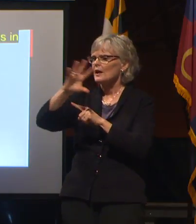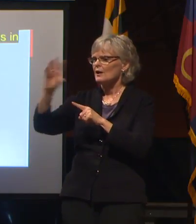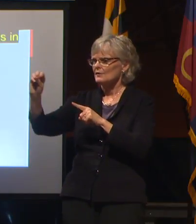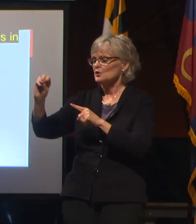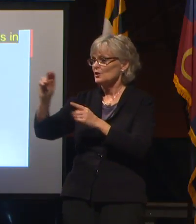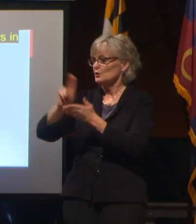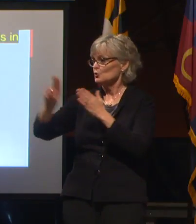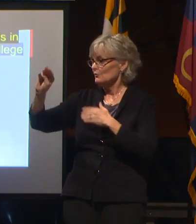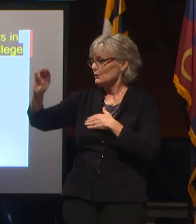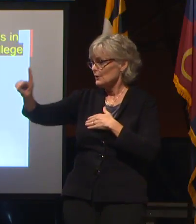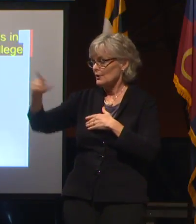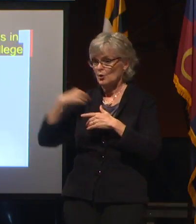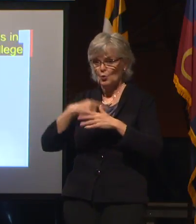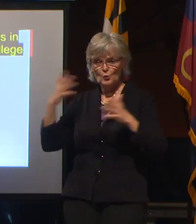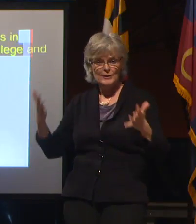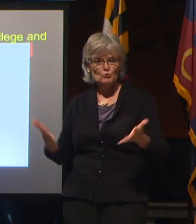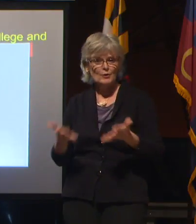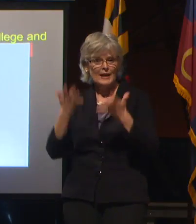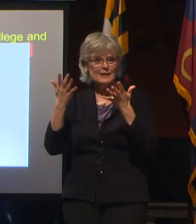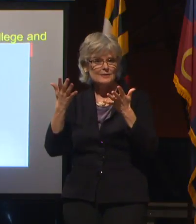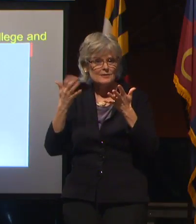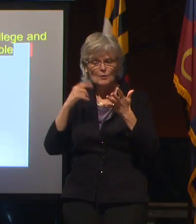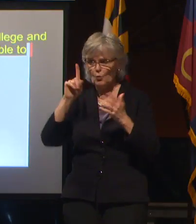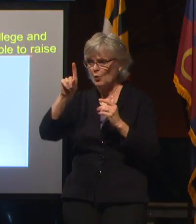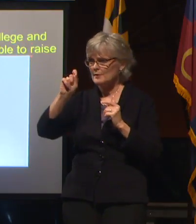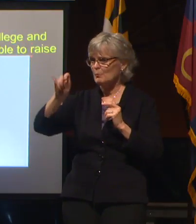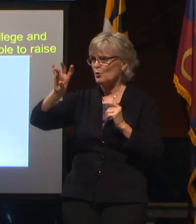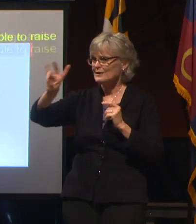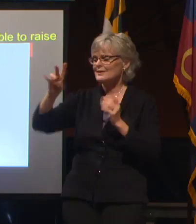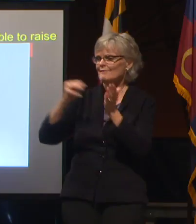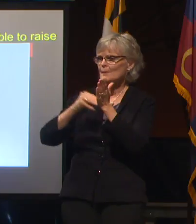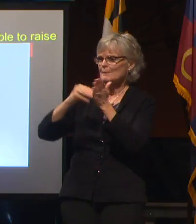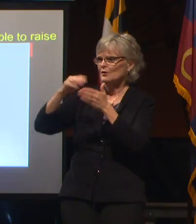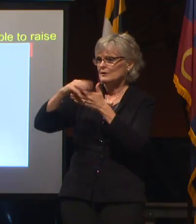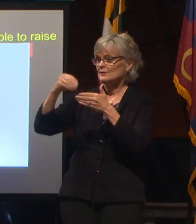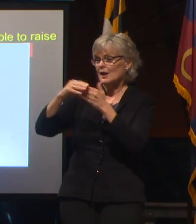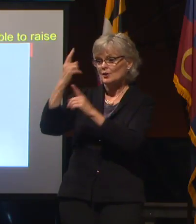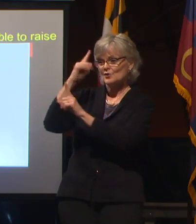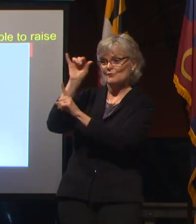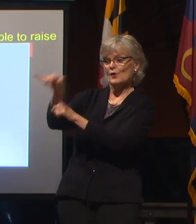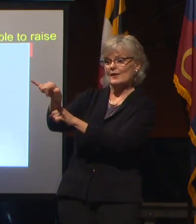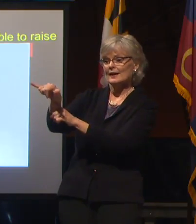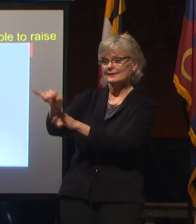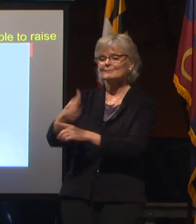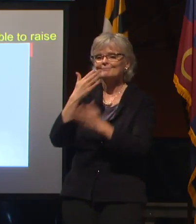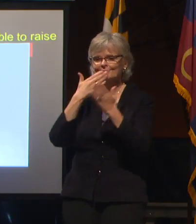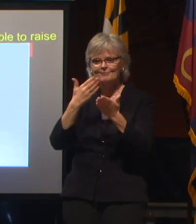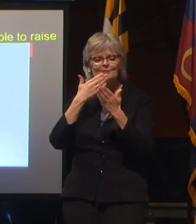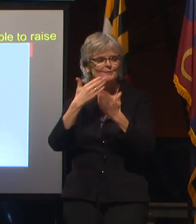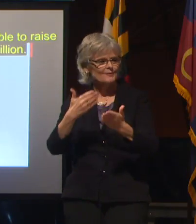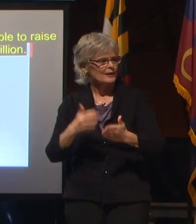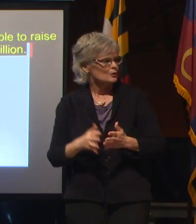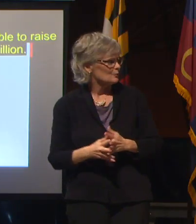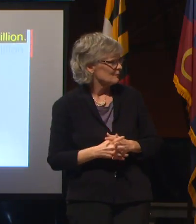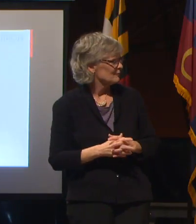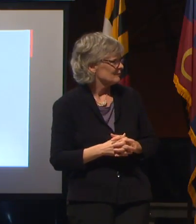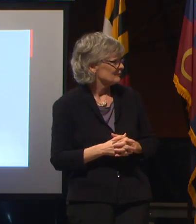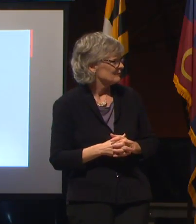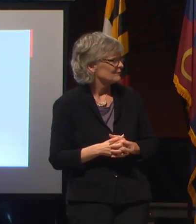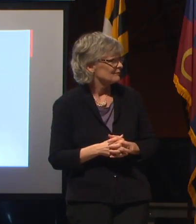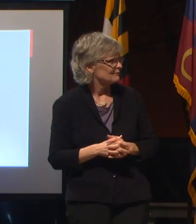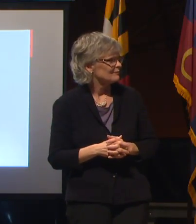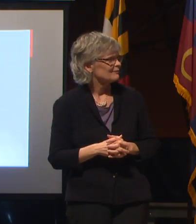Grove. We were able to raise the other night, I think, about $1.7 million. And thank you, Governor, for being